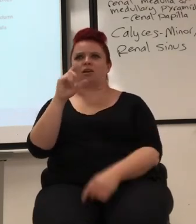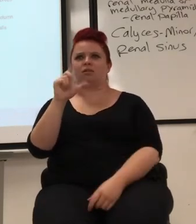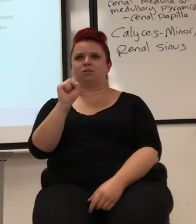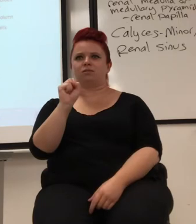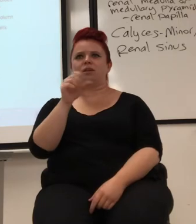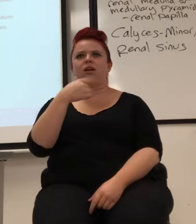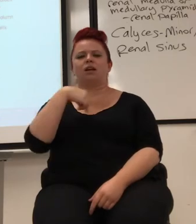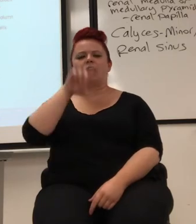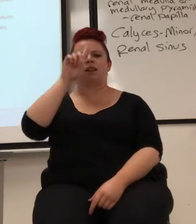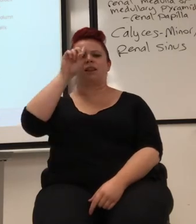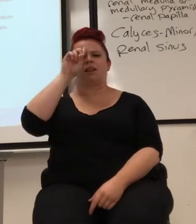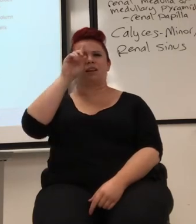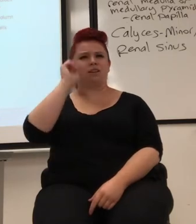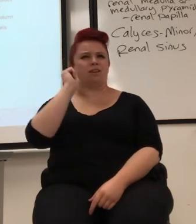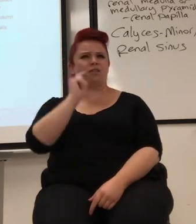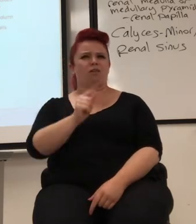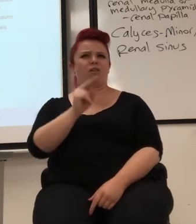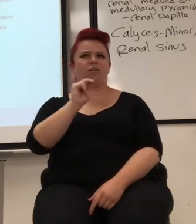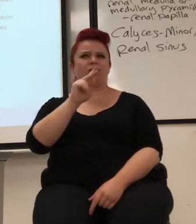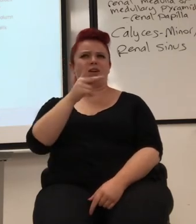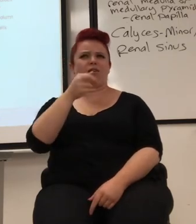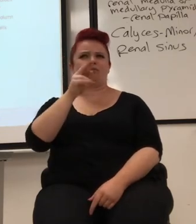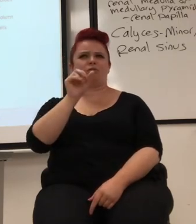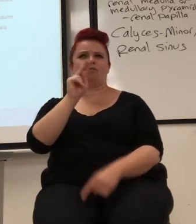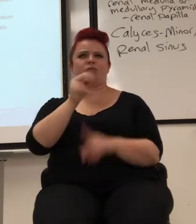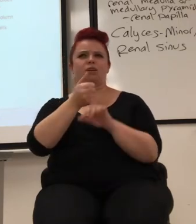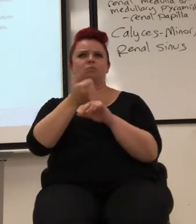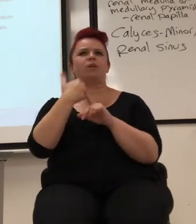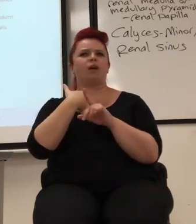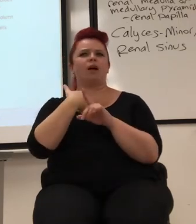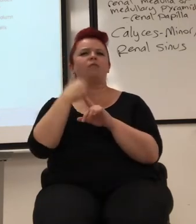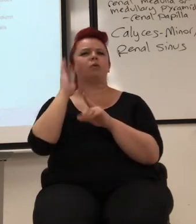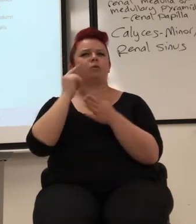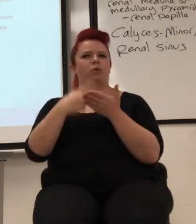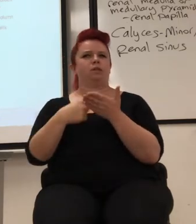believe all nephrons have them. But we'll get to that.